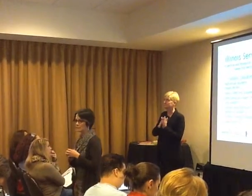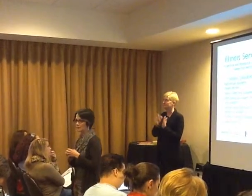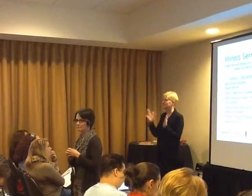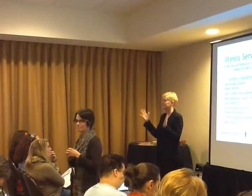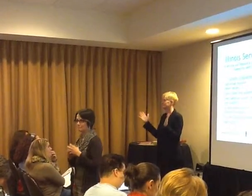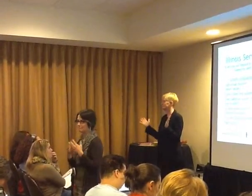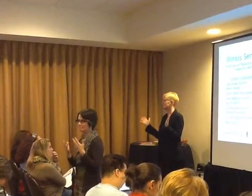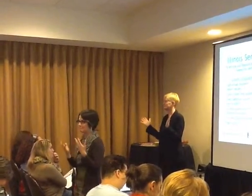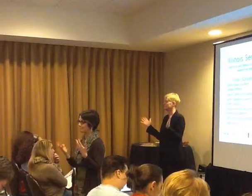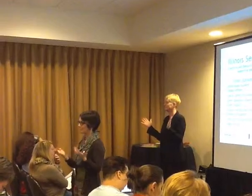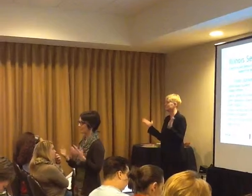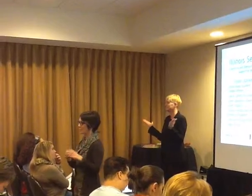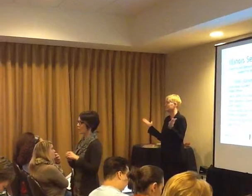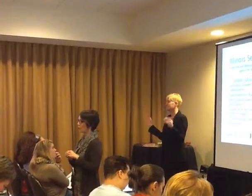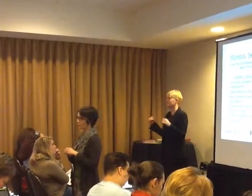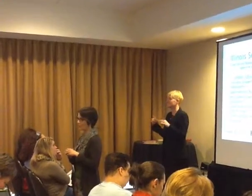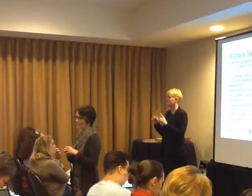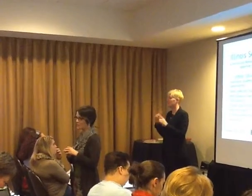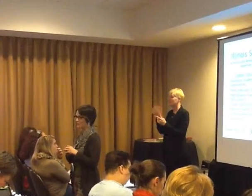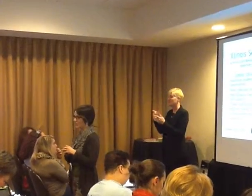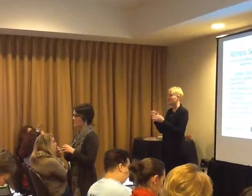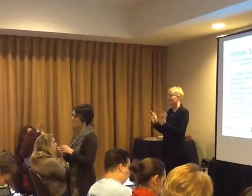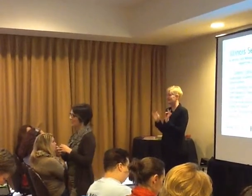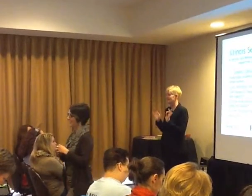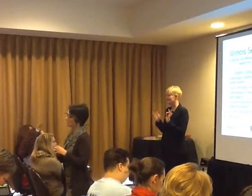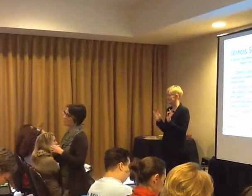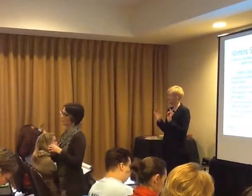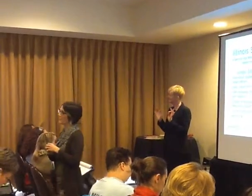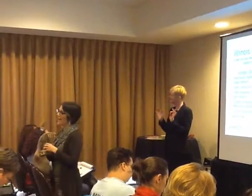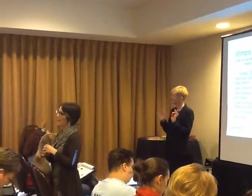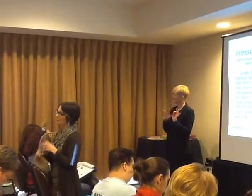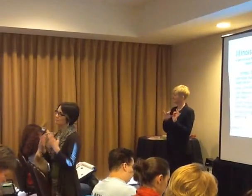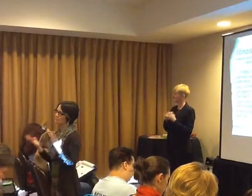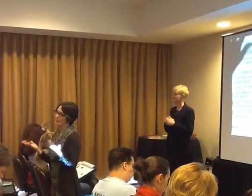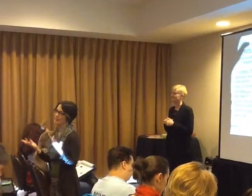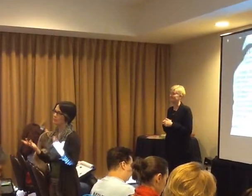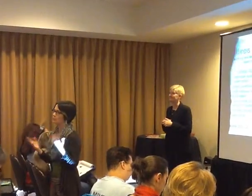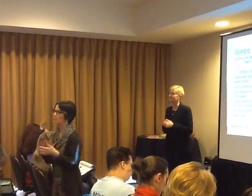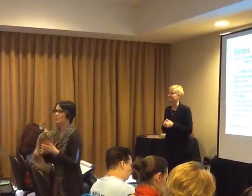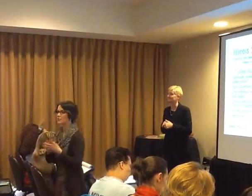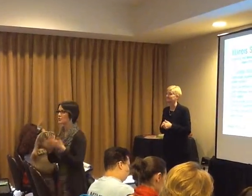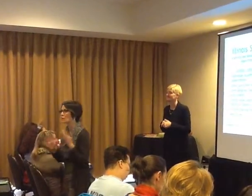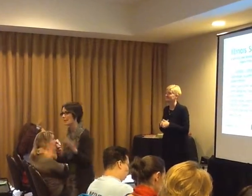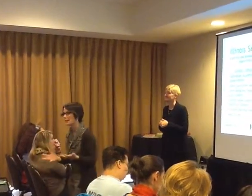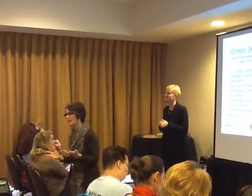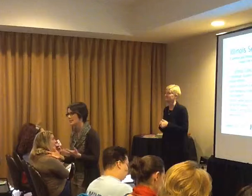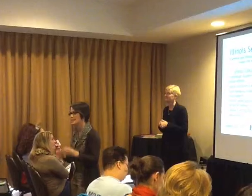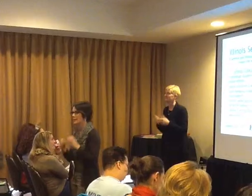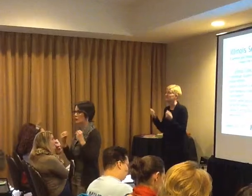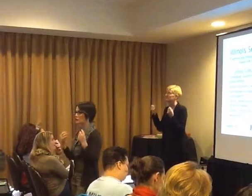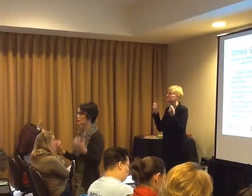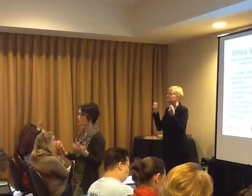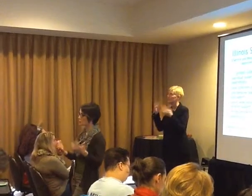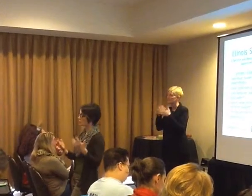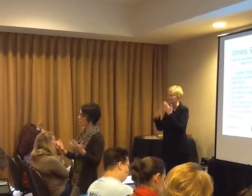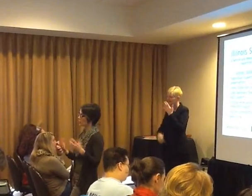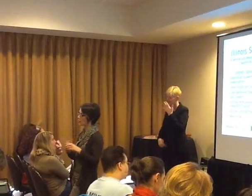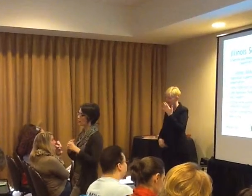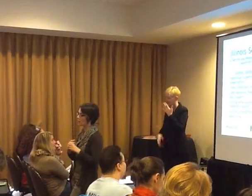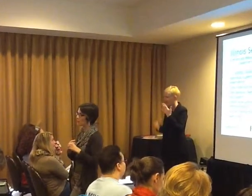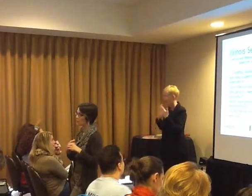but it's all free, so that's really nice too. So many things, and there are so